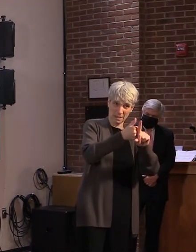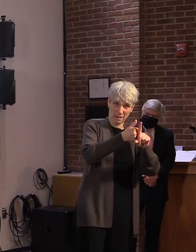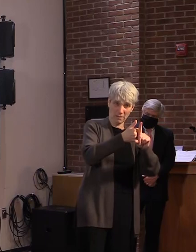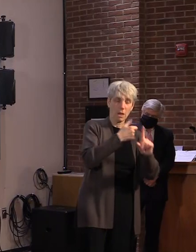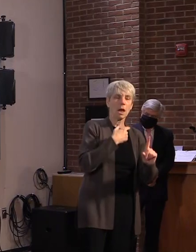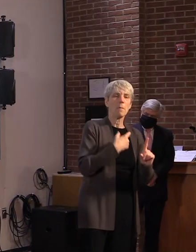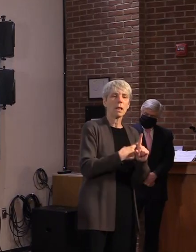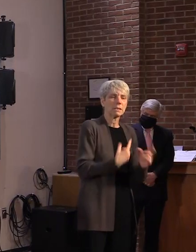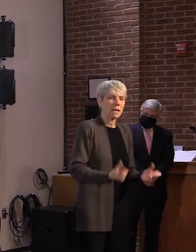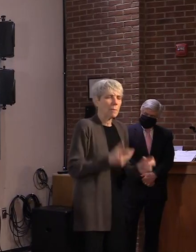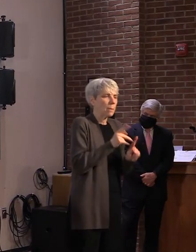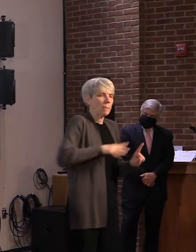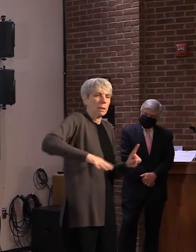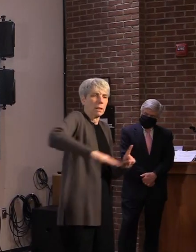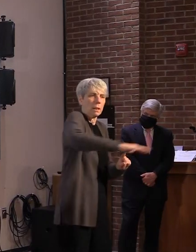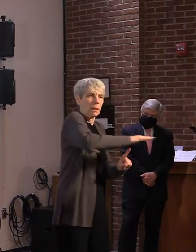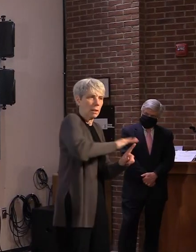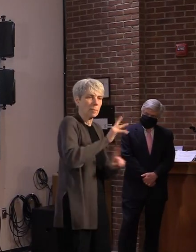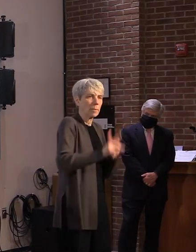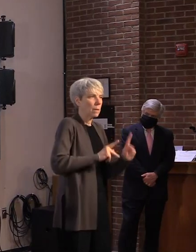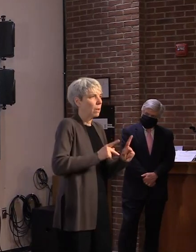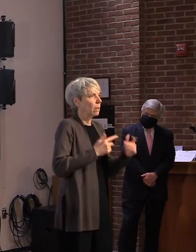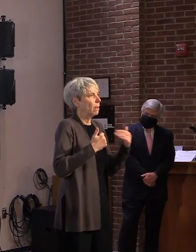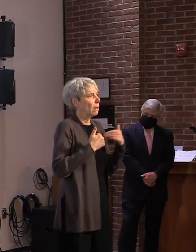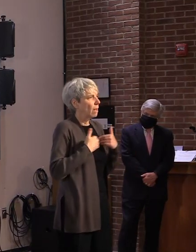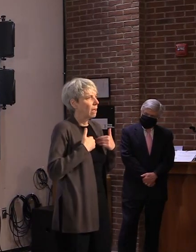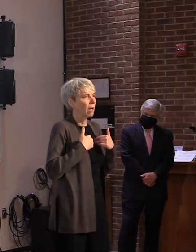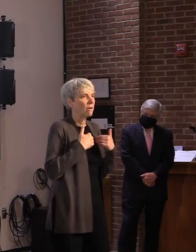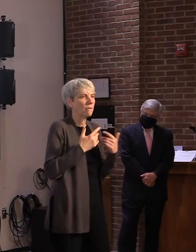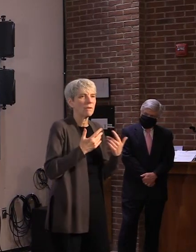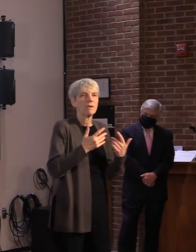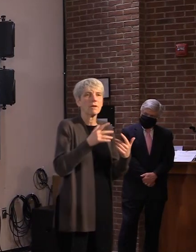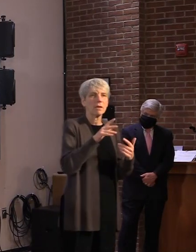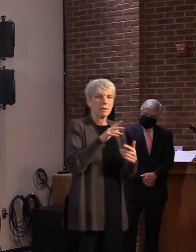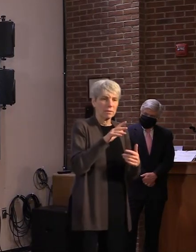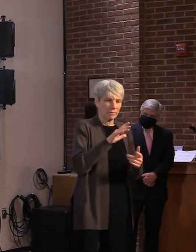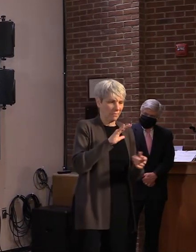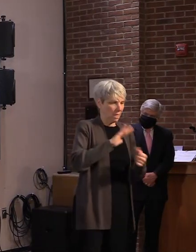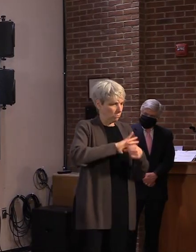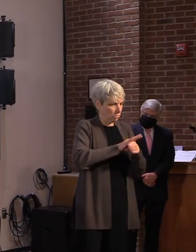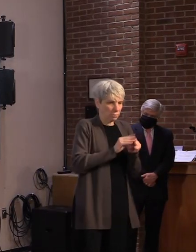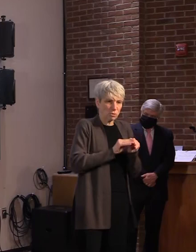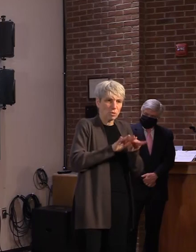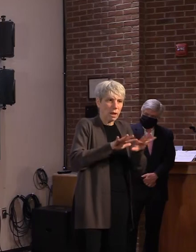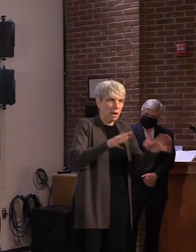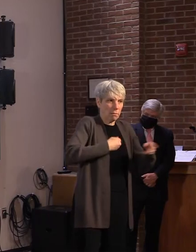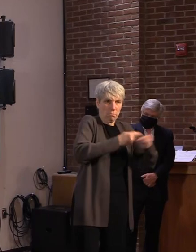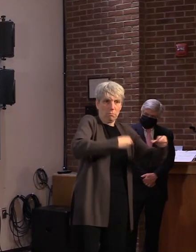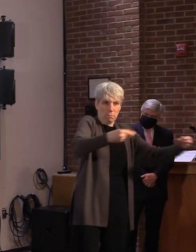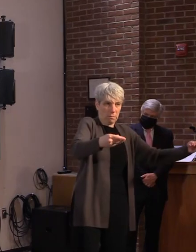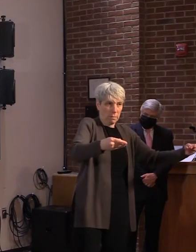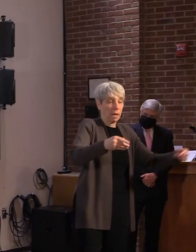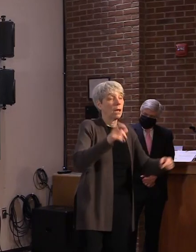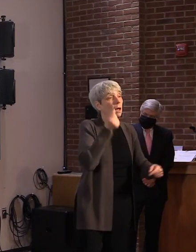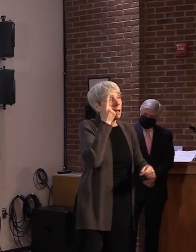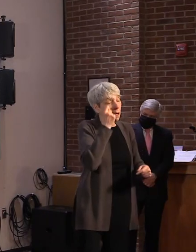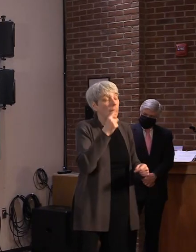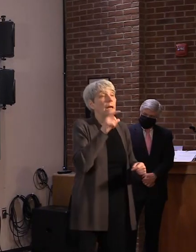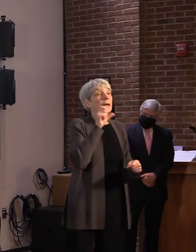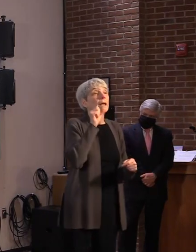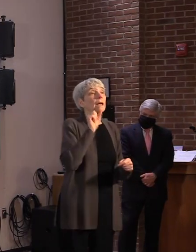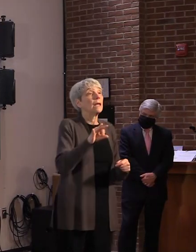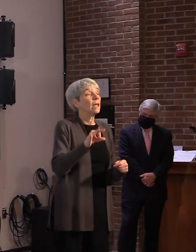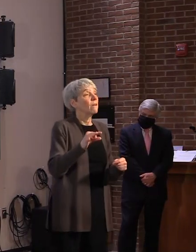population. So if you're in a state or a country with a lot of SARS-CoV-2 around, you'll have a really high